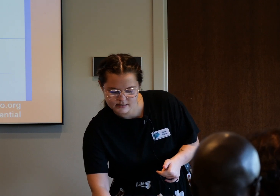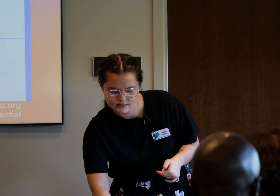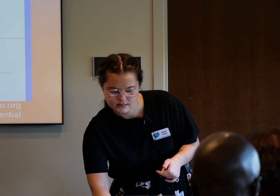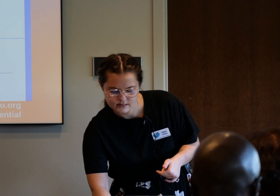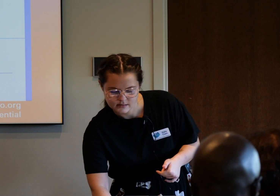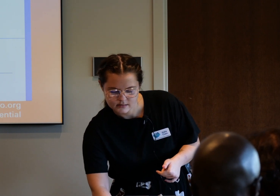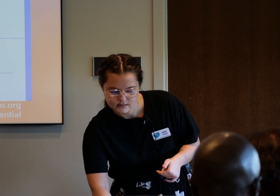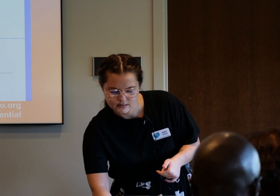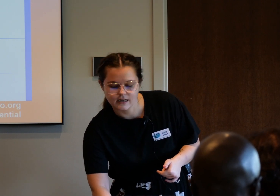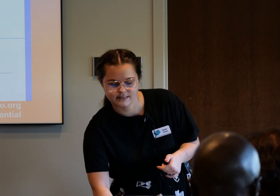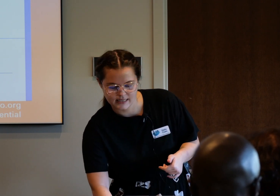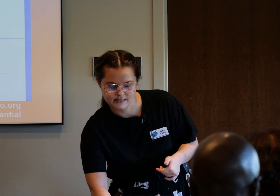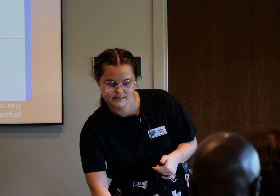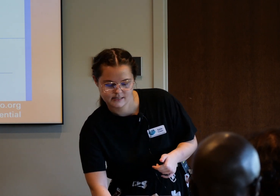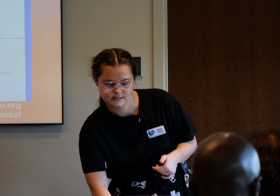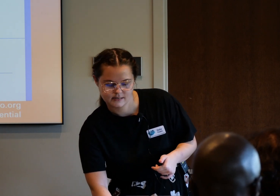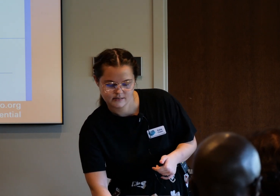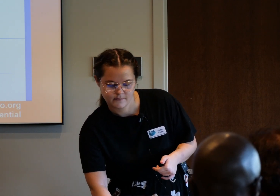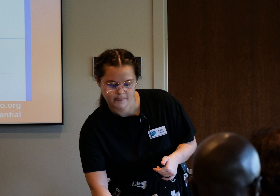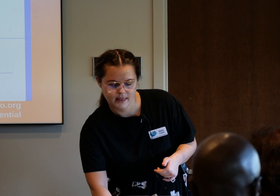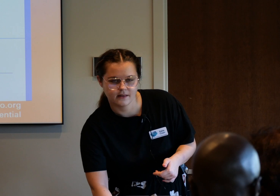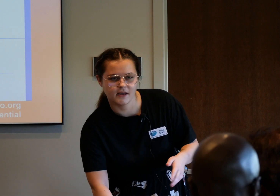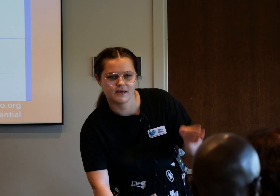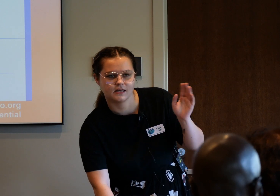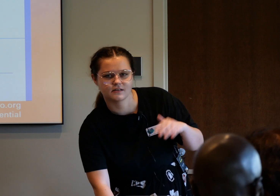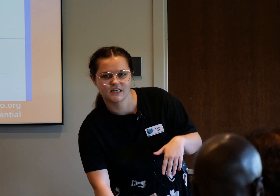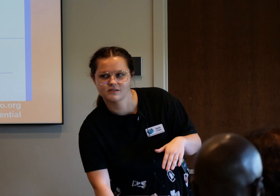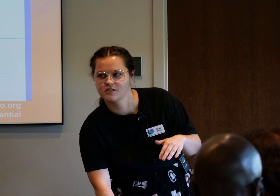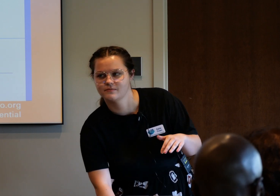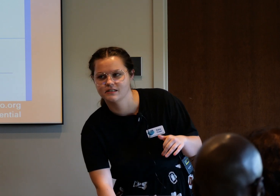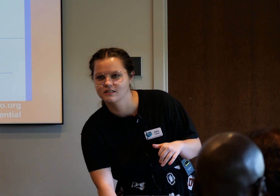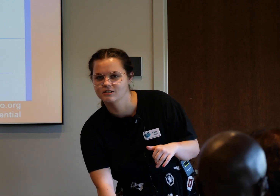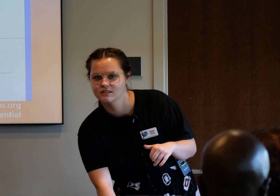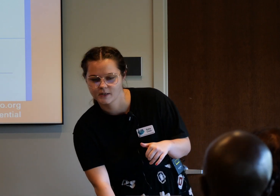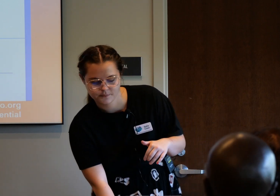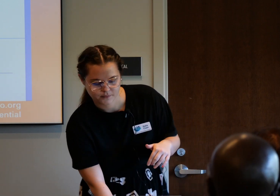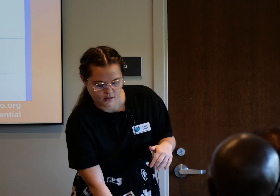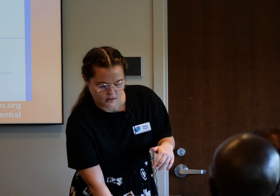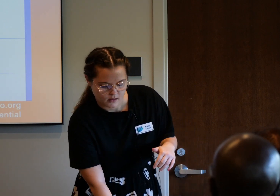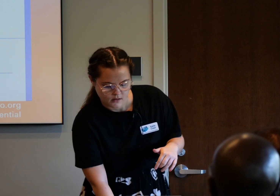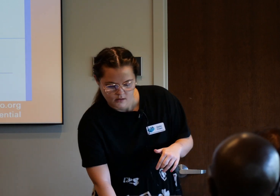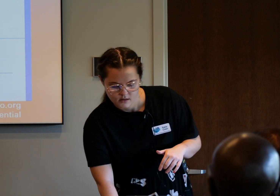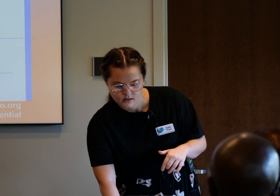Guest? Lenexa Guest. Oh, okay. And it might make you accept the terms and conditions, but.